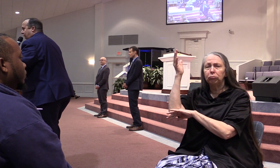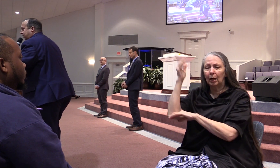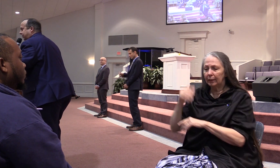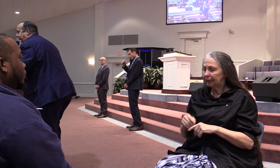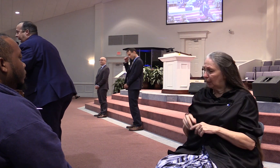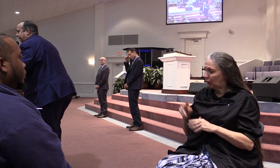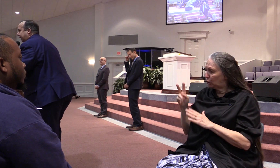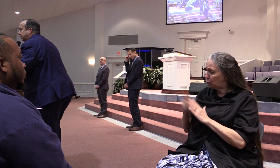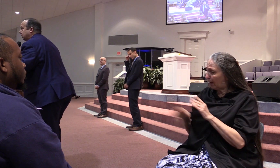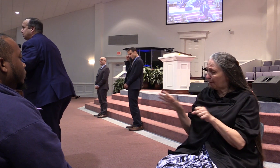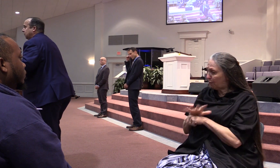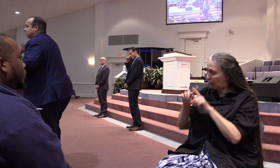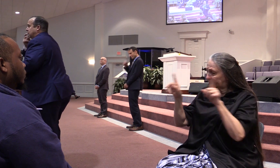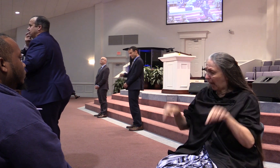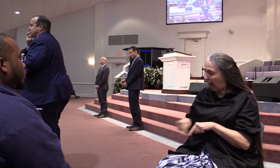read the rest of the sign?"